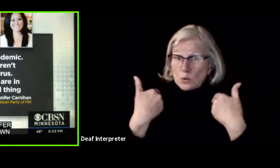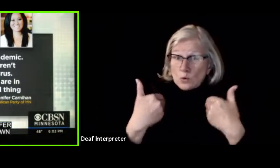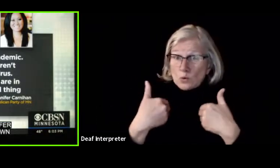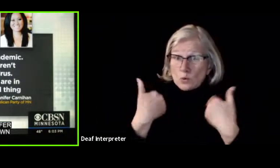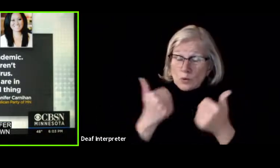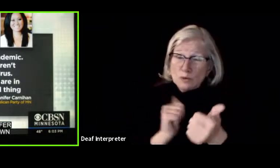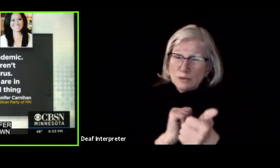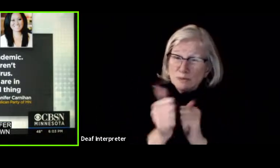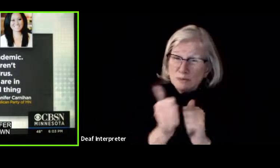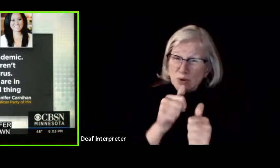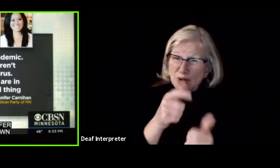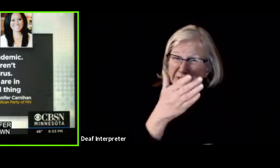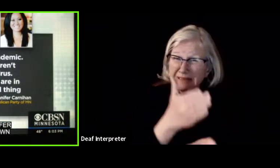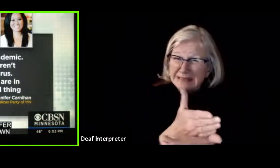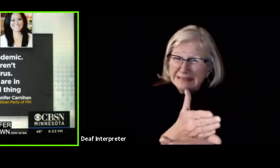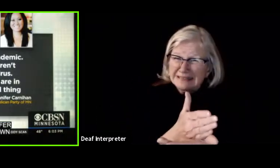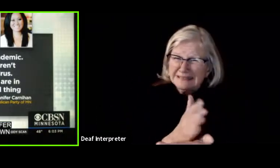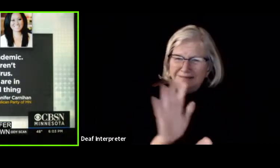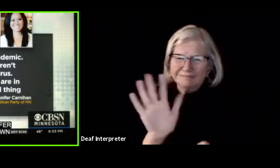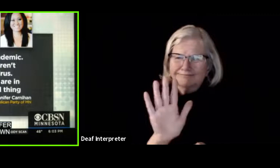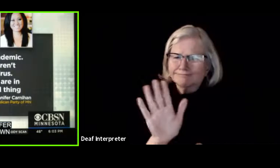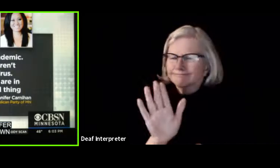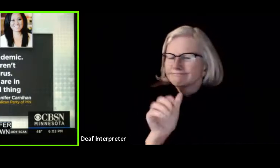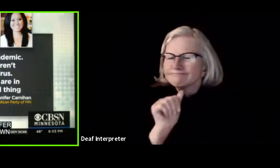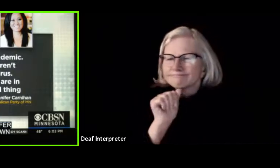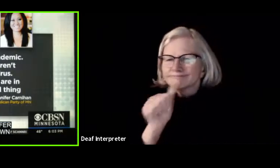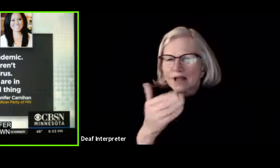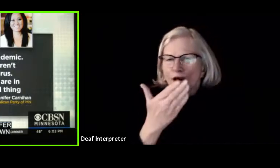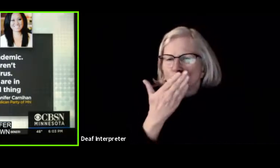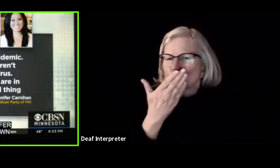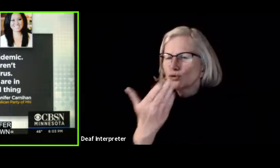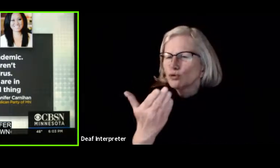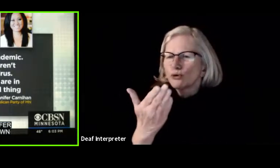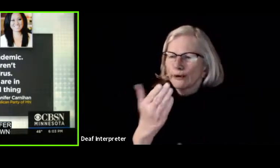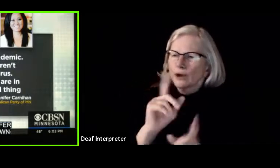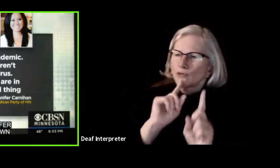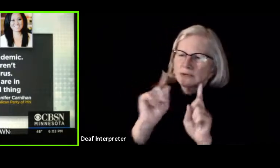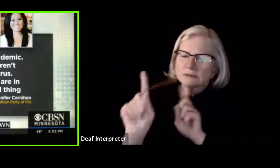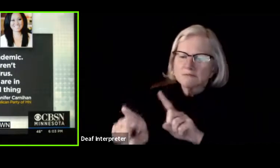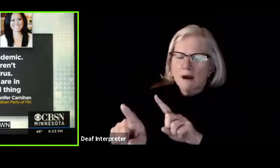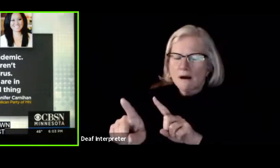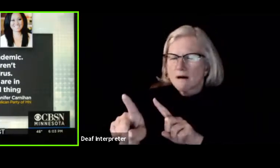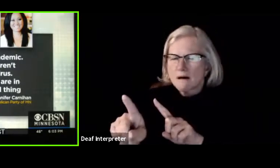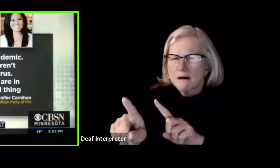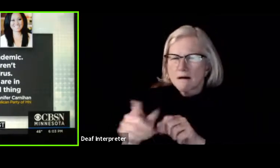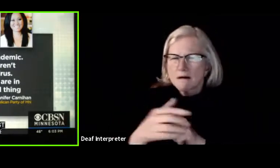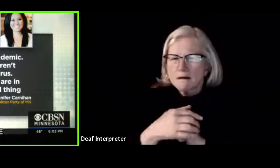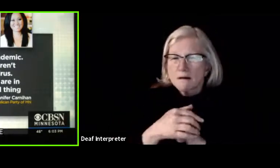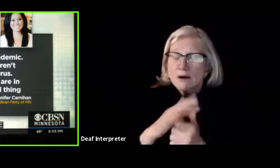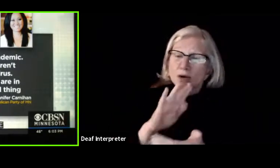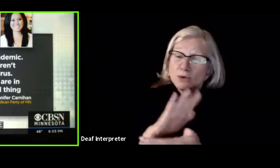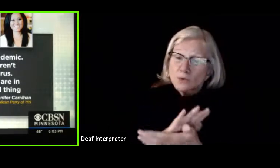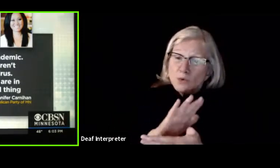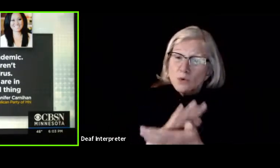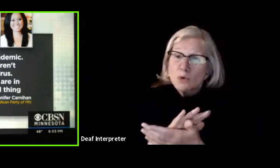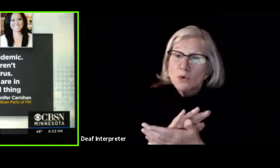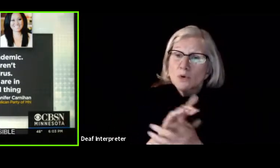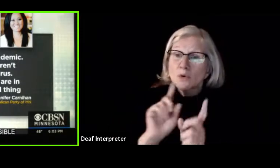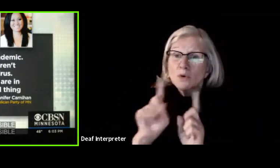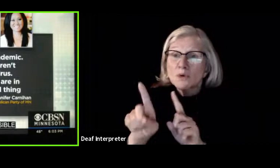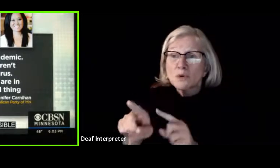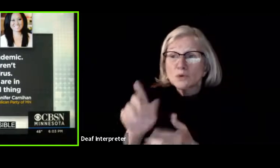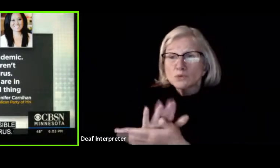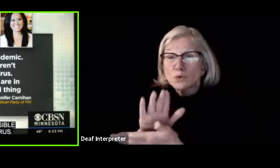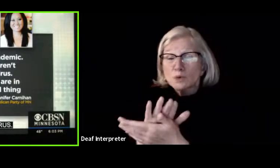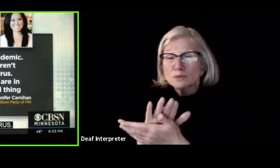are not responsible for the spread of the virus. Given the mess that public schools are in right now, sports is the only normal thing that a lot of kids have in